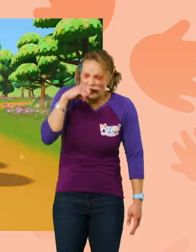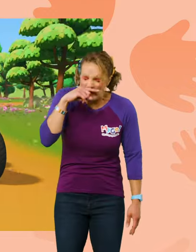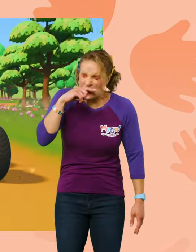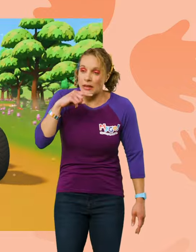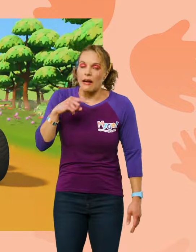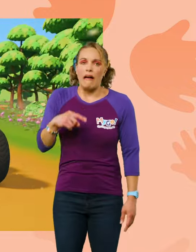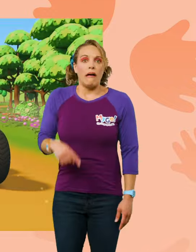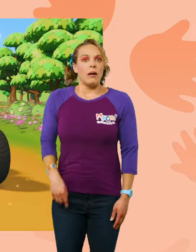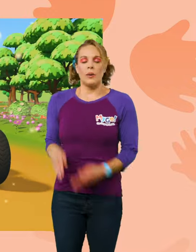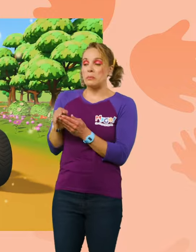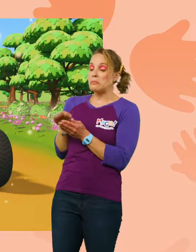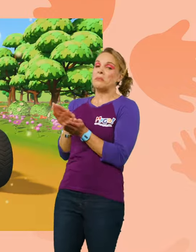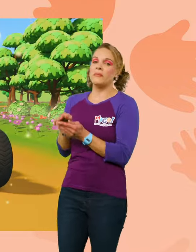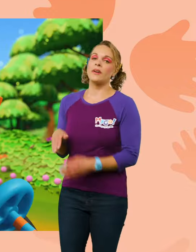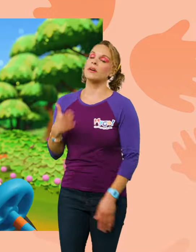Achoo!